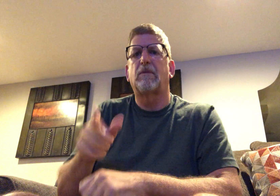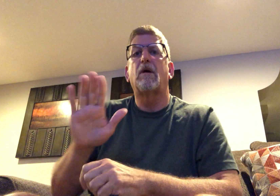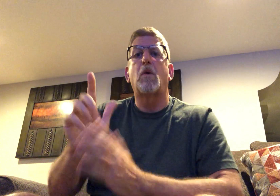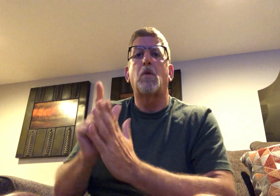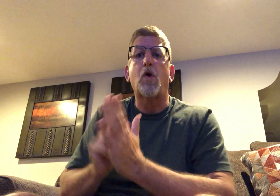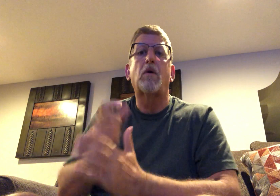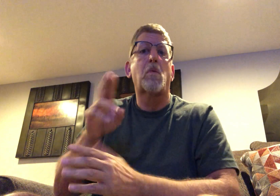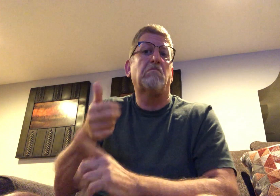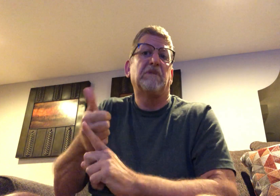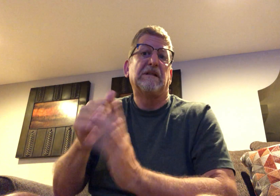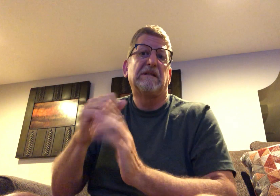Time. Let's get after it.